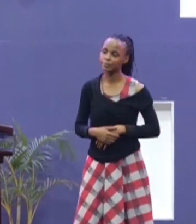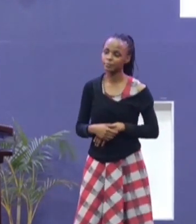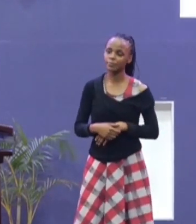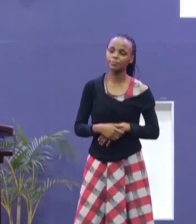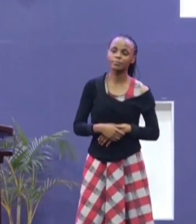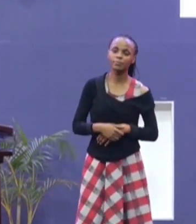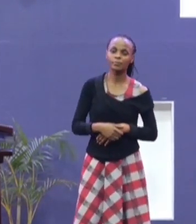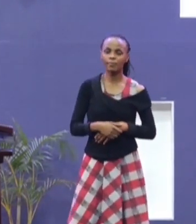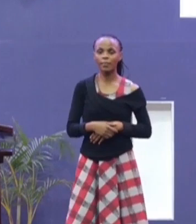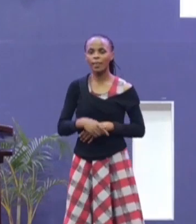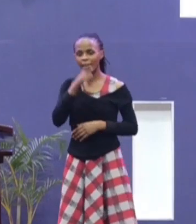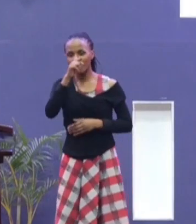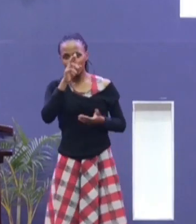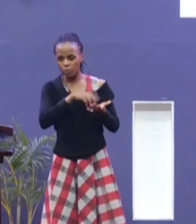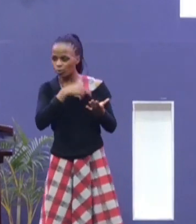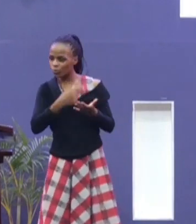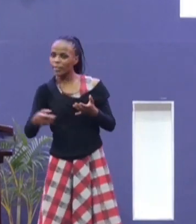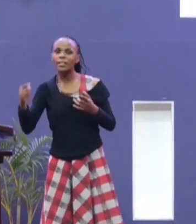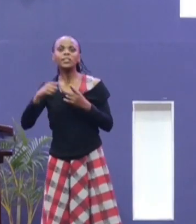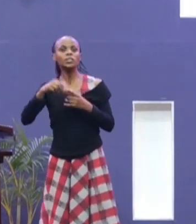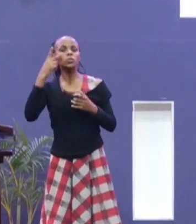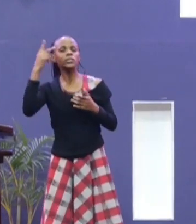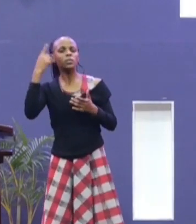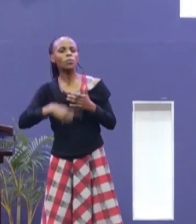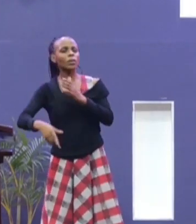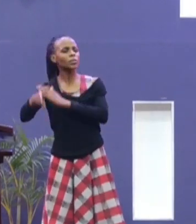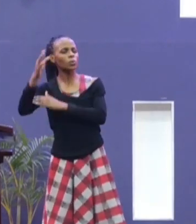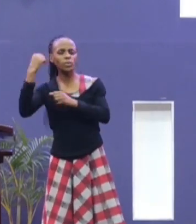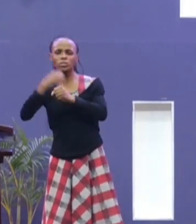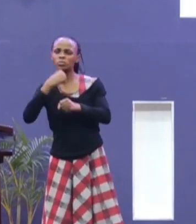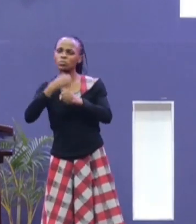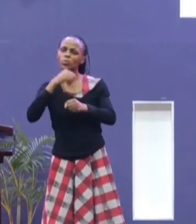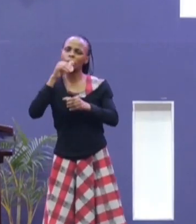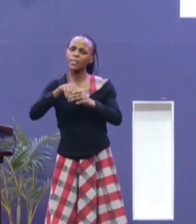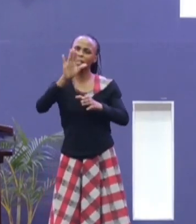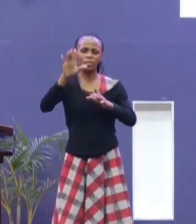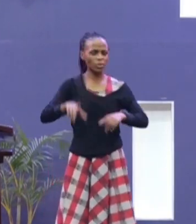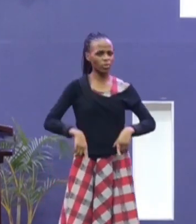You fail to see what God is doing in your life,